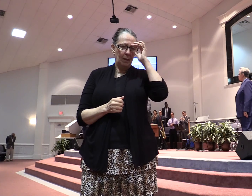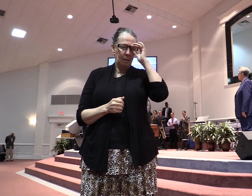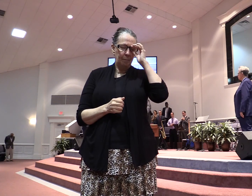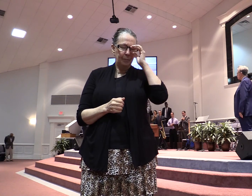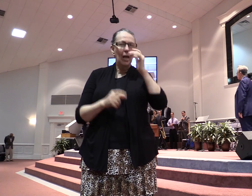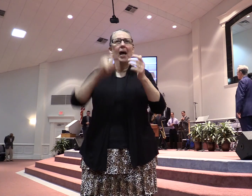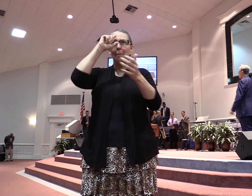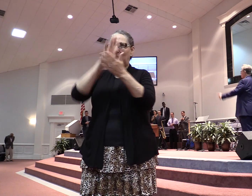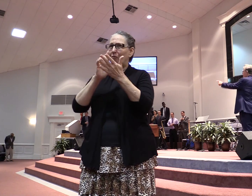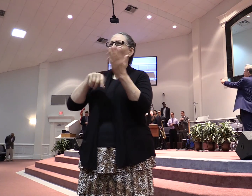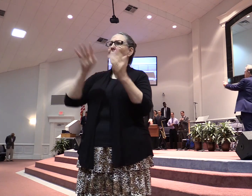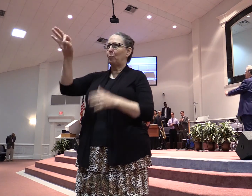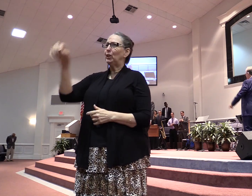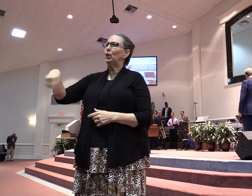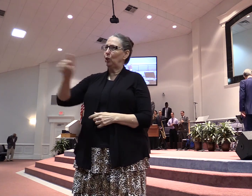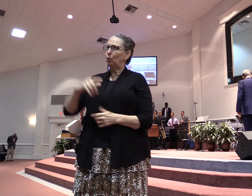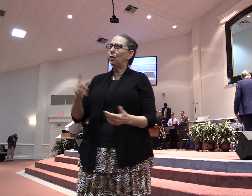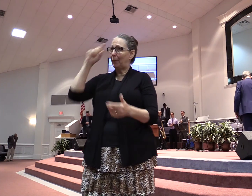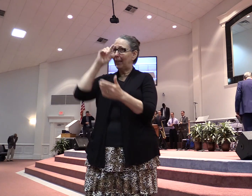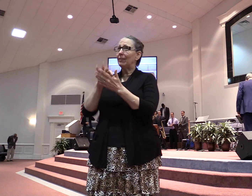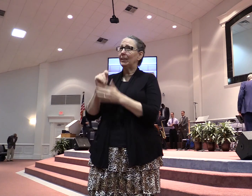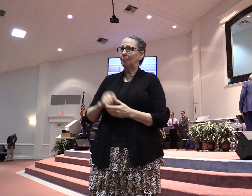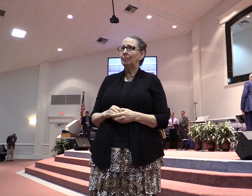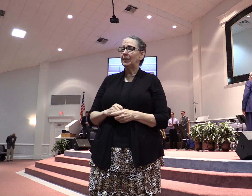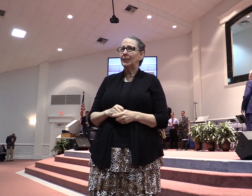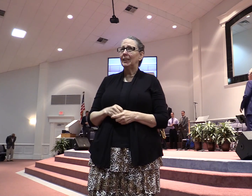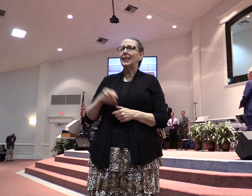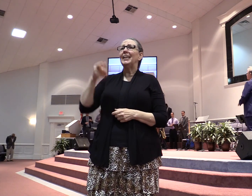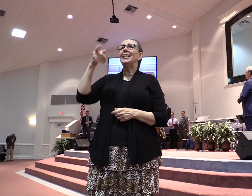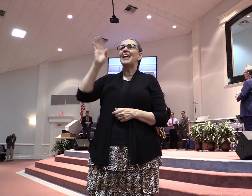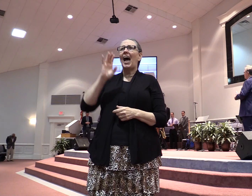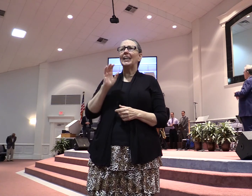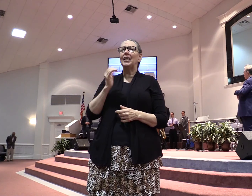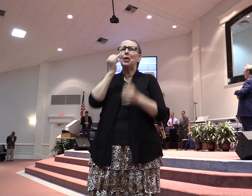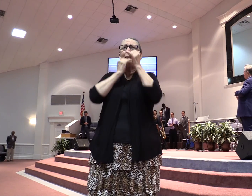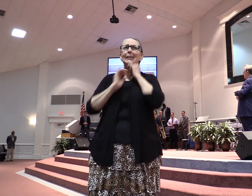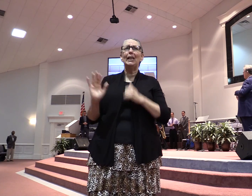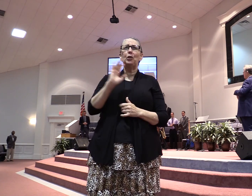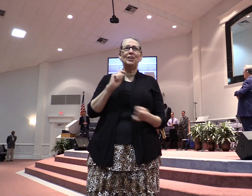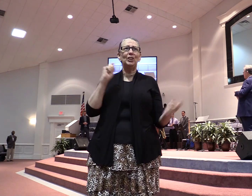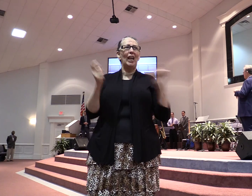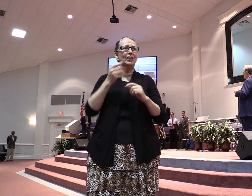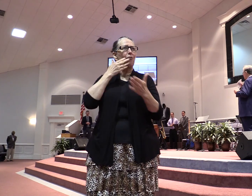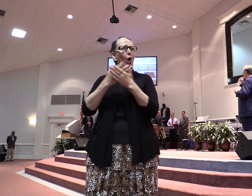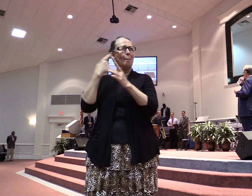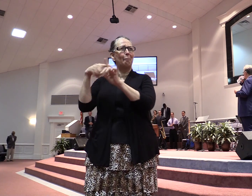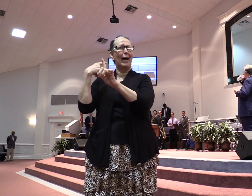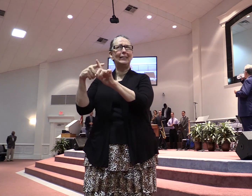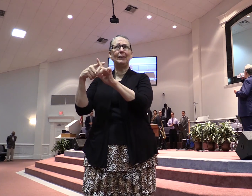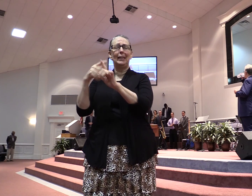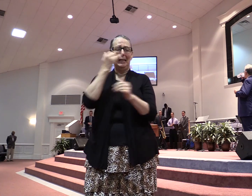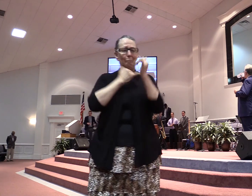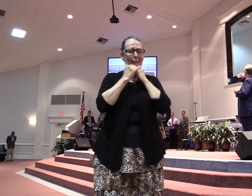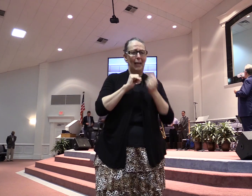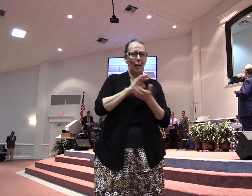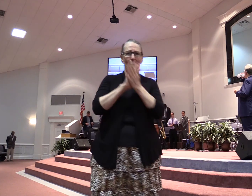hallelujah, and you believe what I'm preaching, amen, that God can shift it for good, that God can take the mistakes and